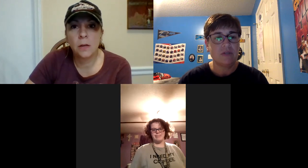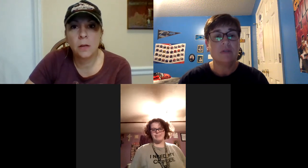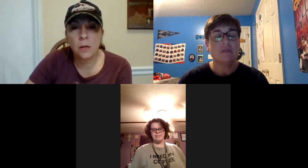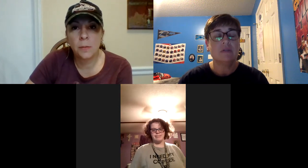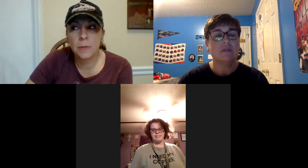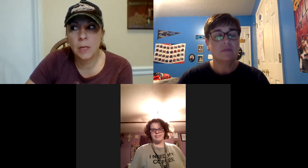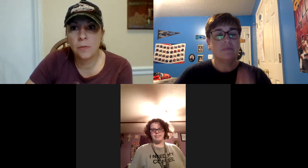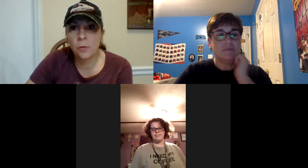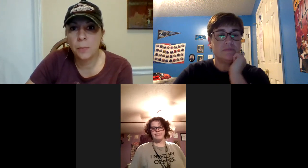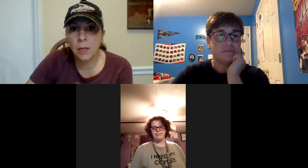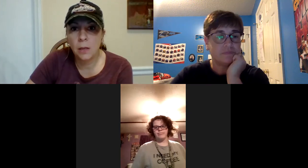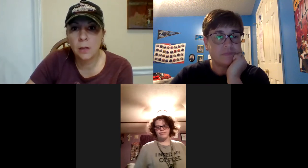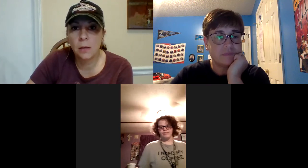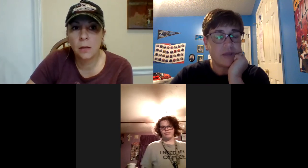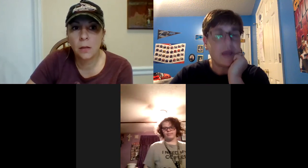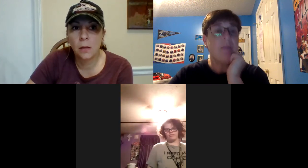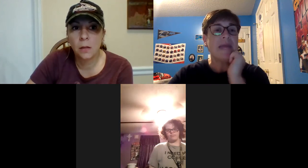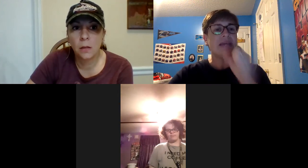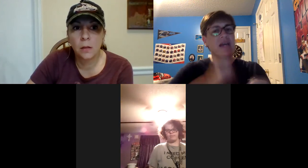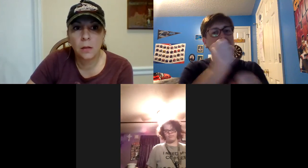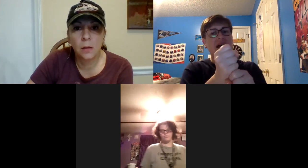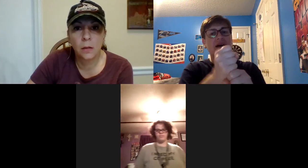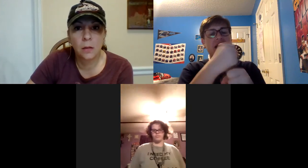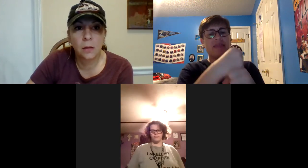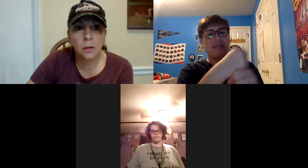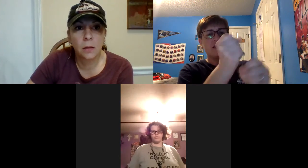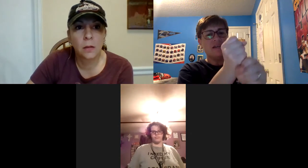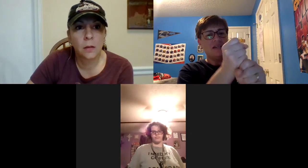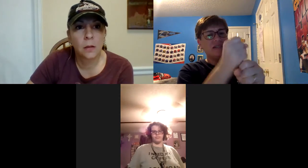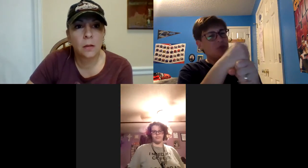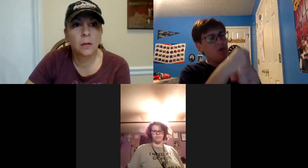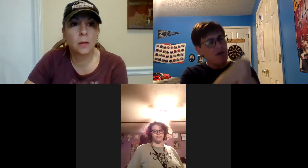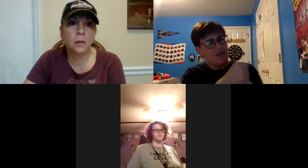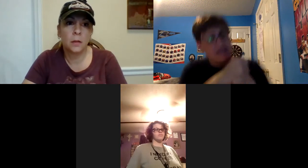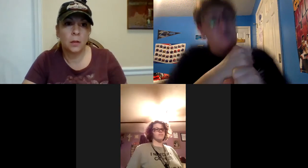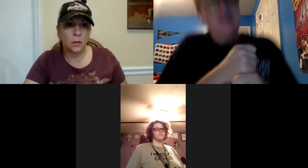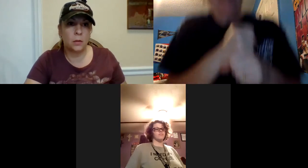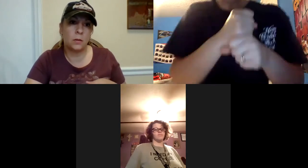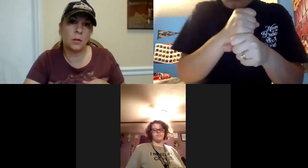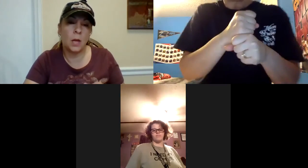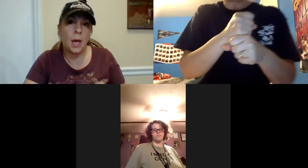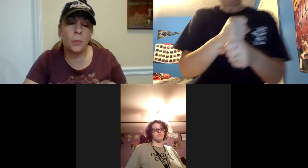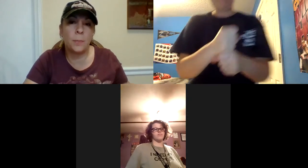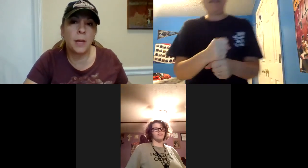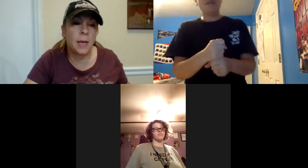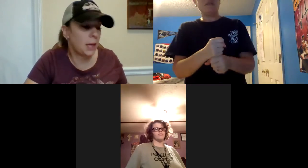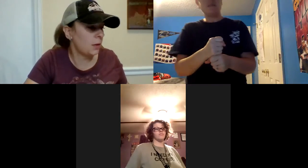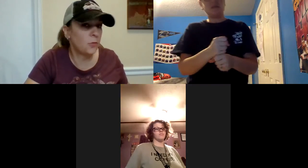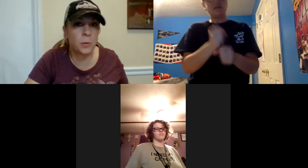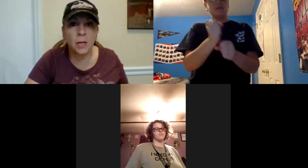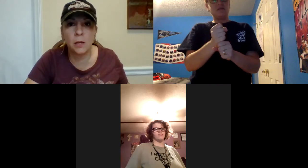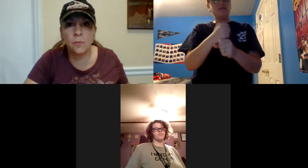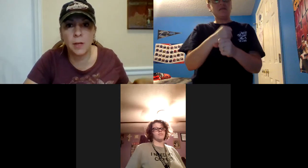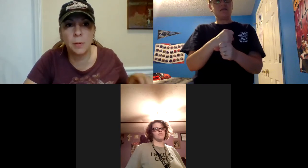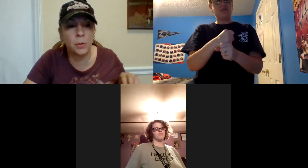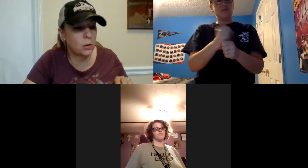Is there a sign for make? Make, yeah. I think, did we go over that one? Make and make. We might have, but